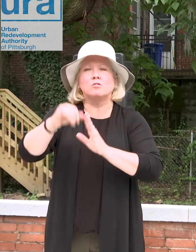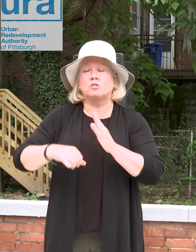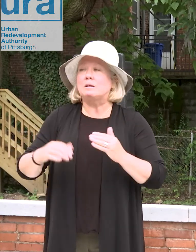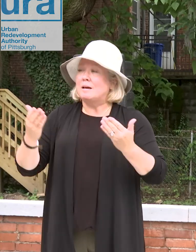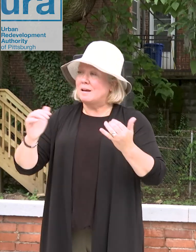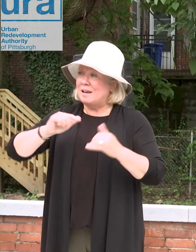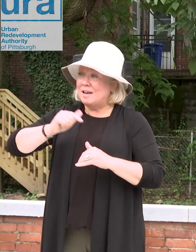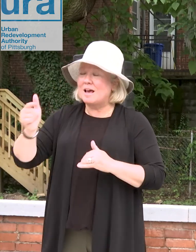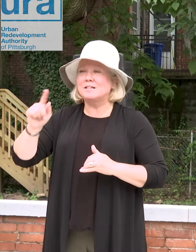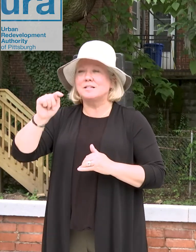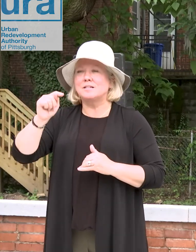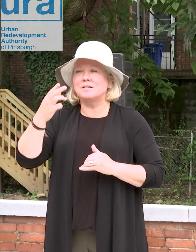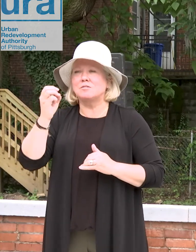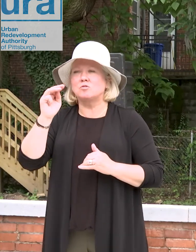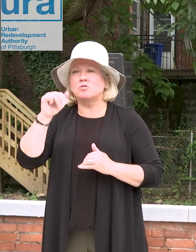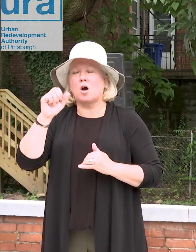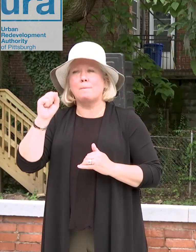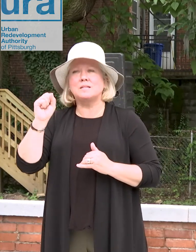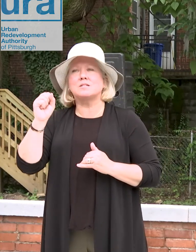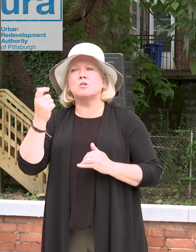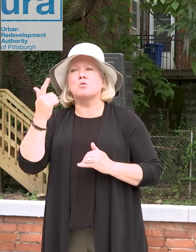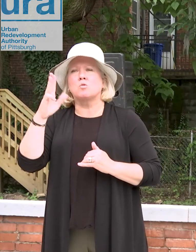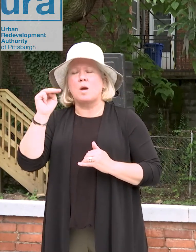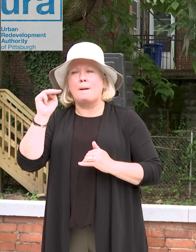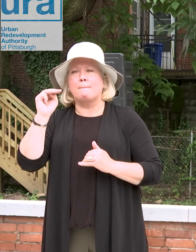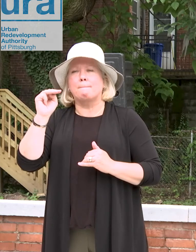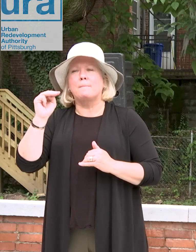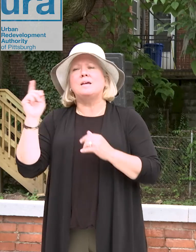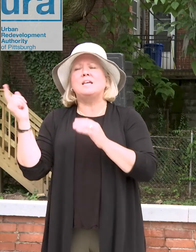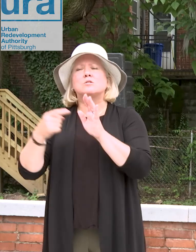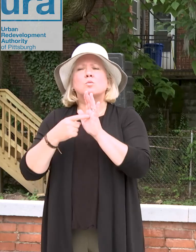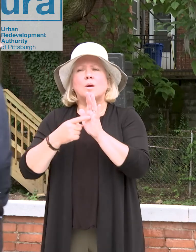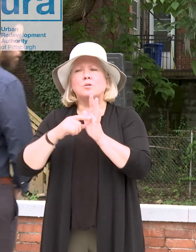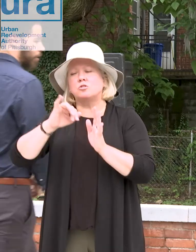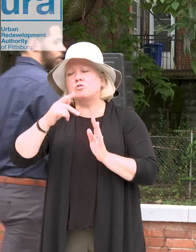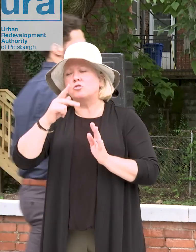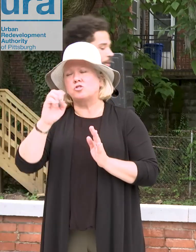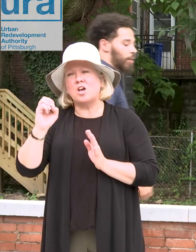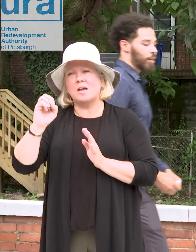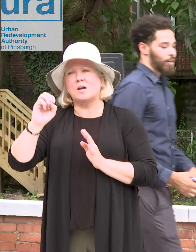representing the Honorable Jake Wheatley's office, and we'll give a few remarks.